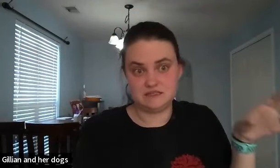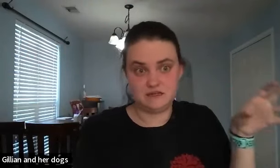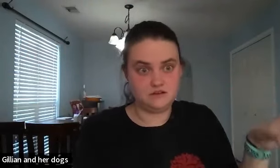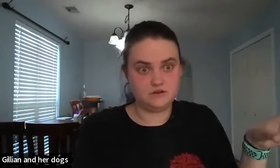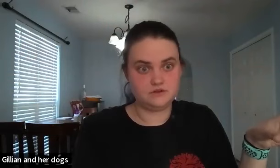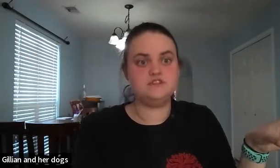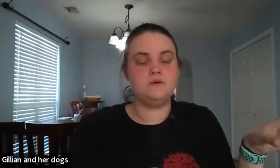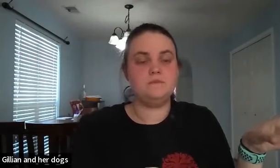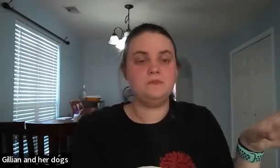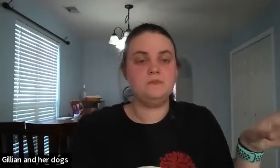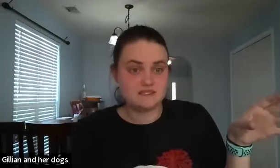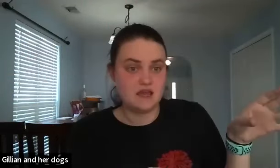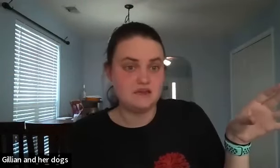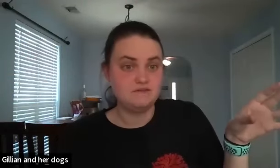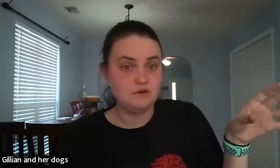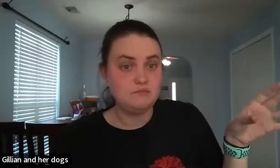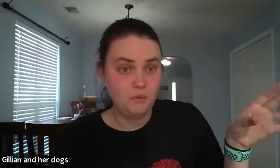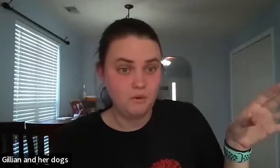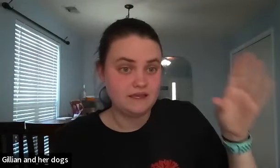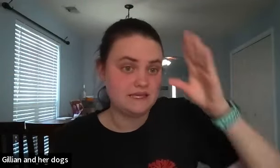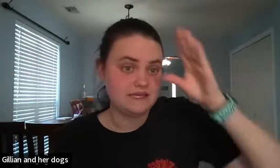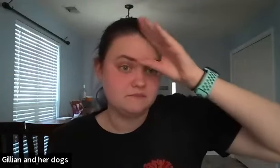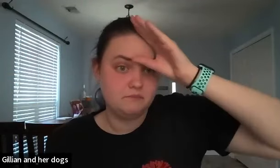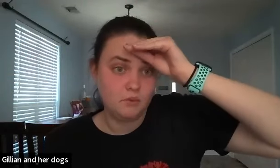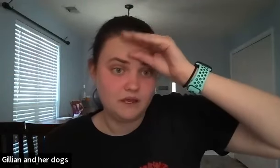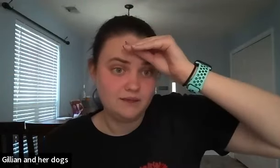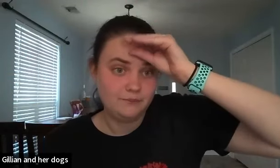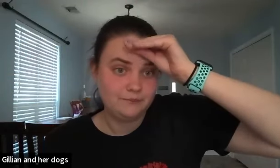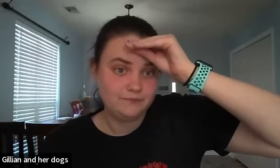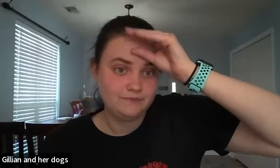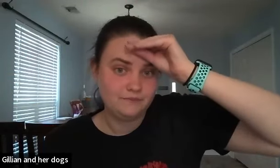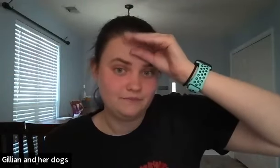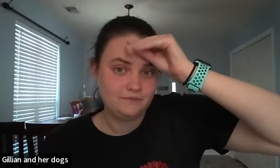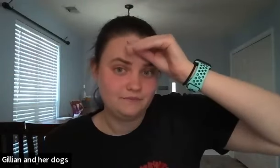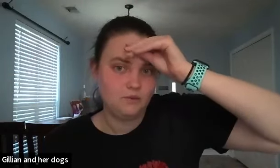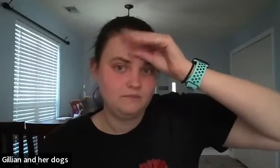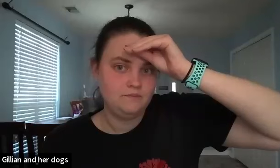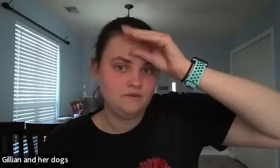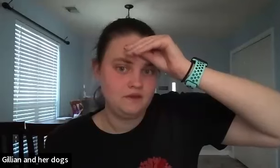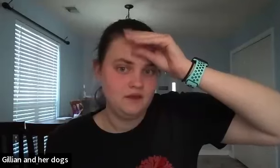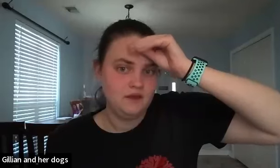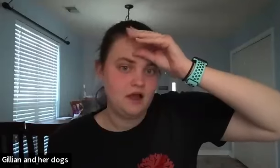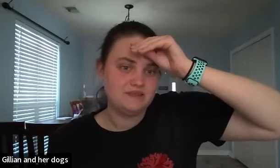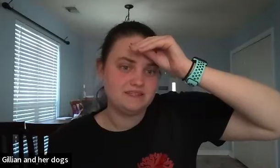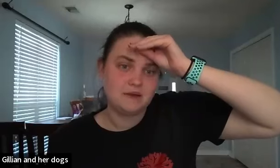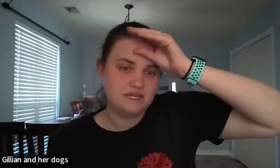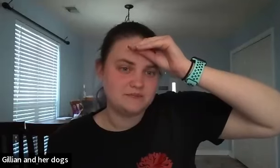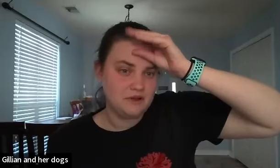son and daughter. So the sign for boy is boy, boy. It's like a baseball